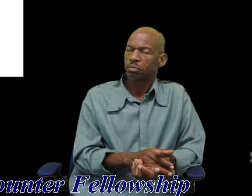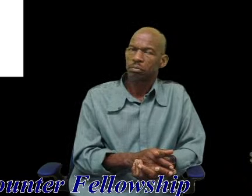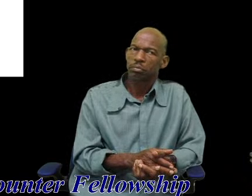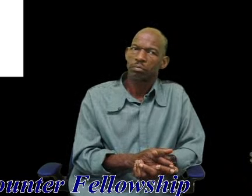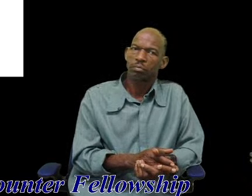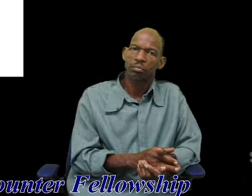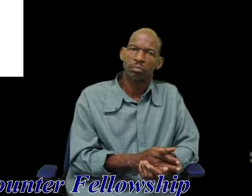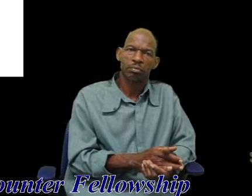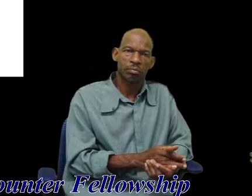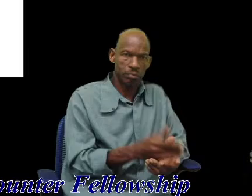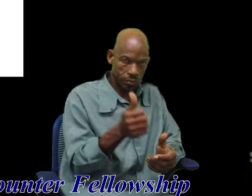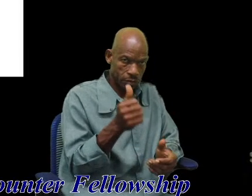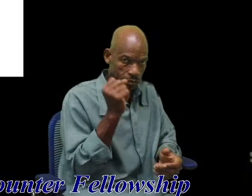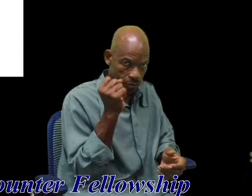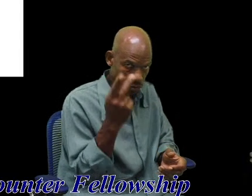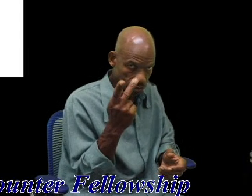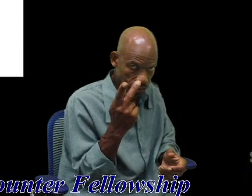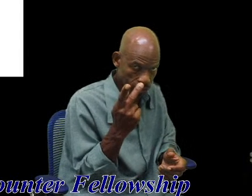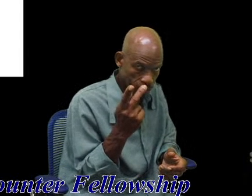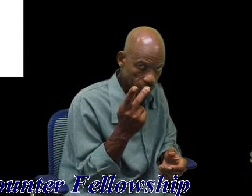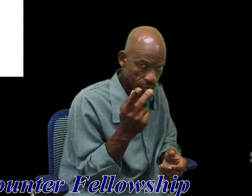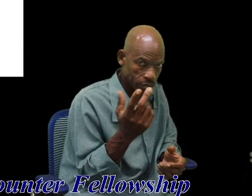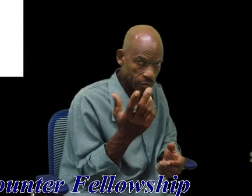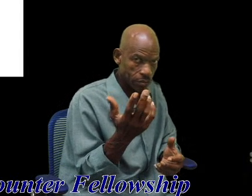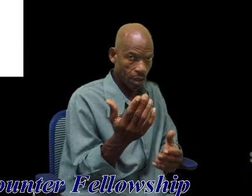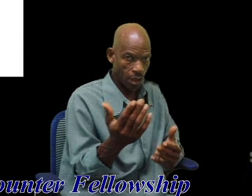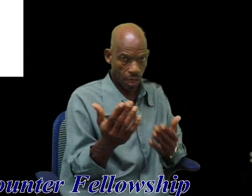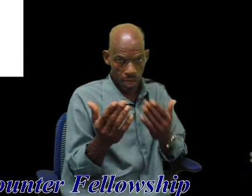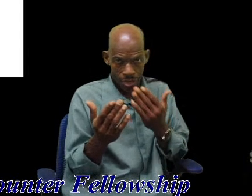Okay, so again, I want to say